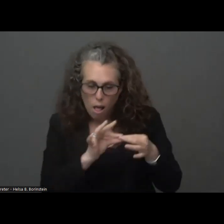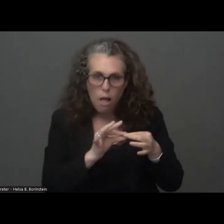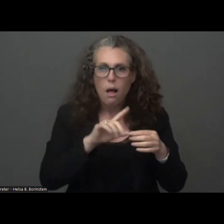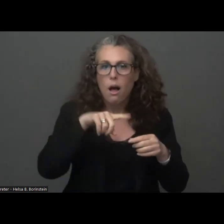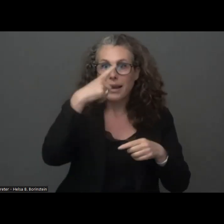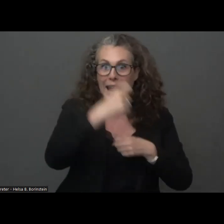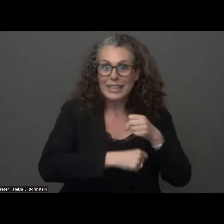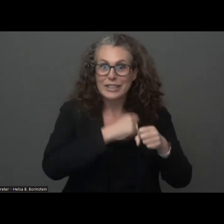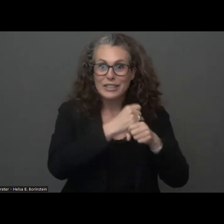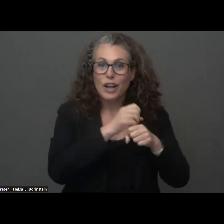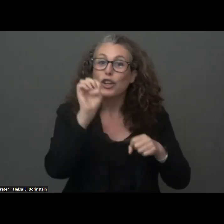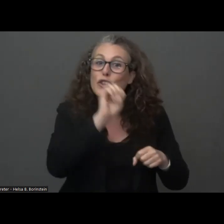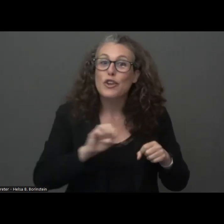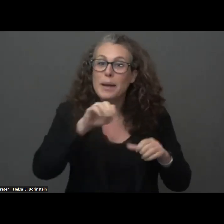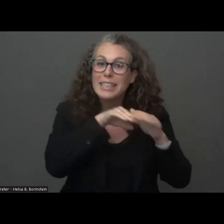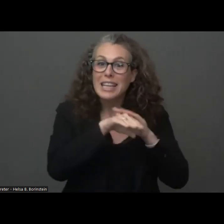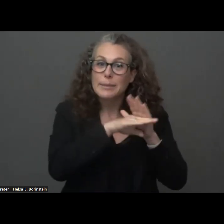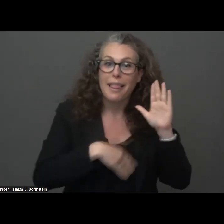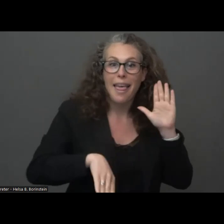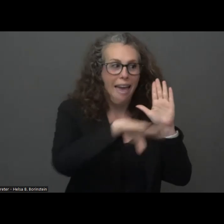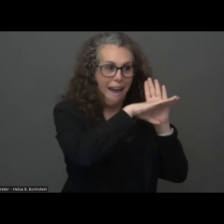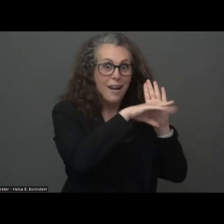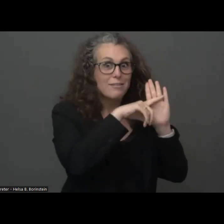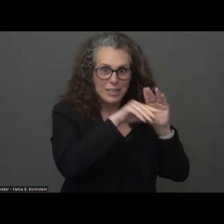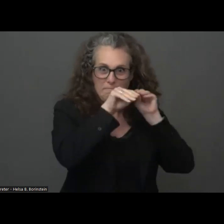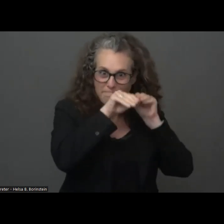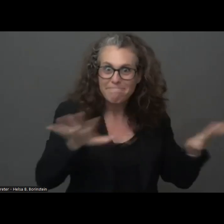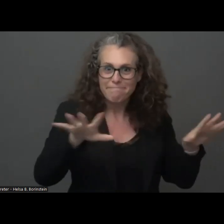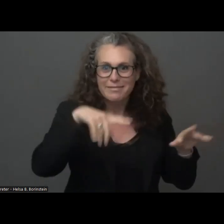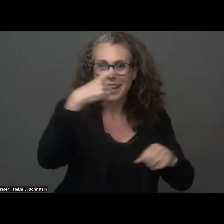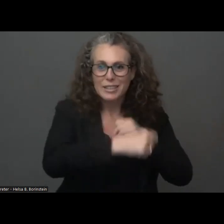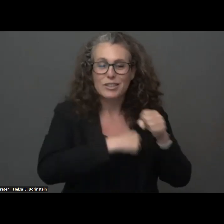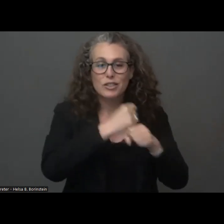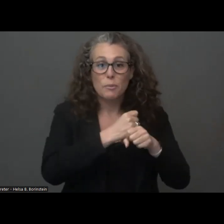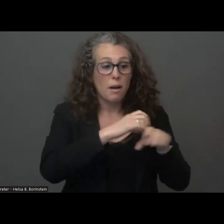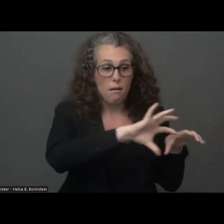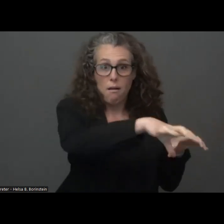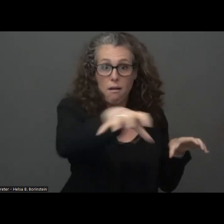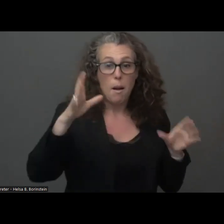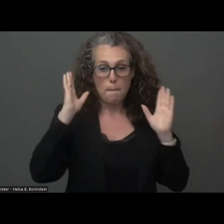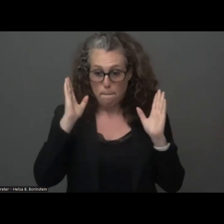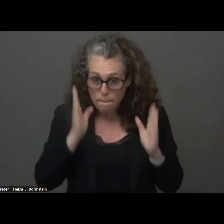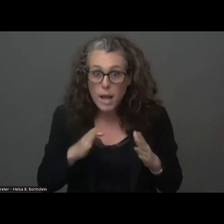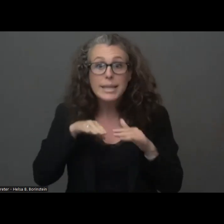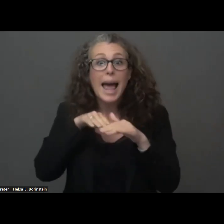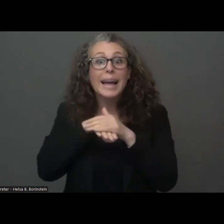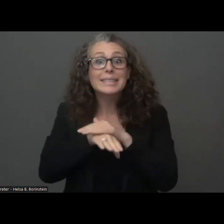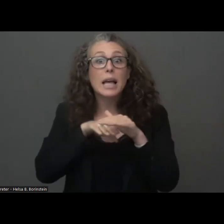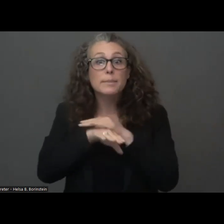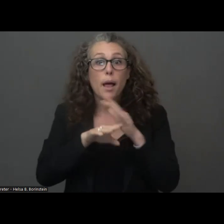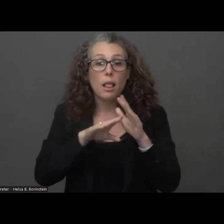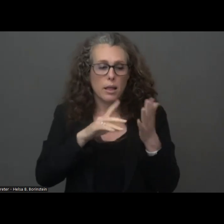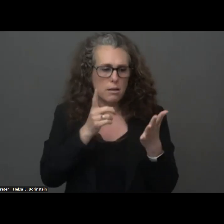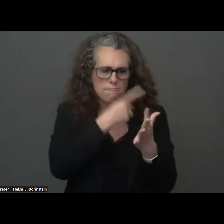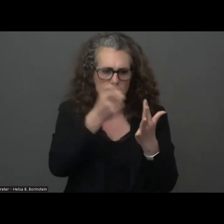which explicitly states that all member states must use common accessibility requirements in public procurement. Where